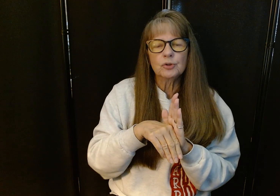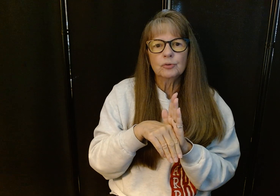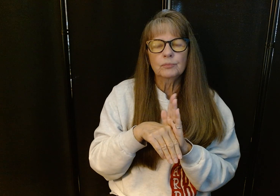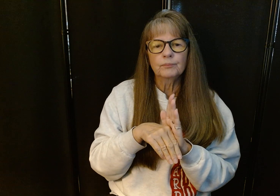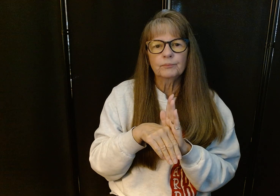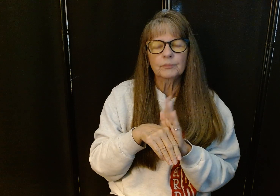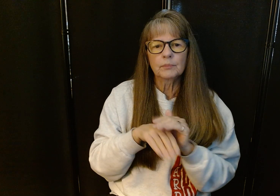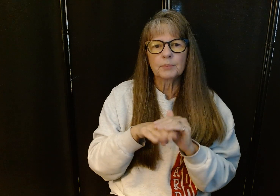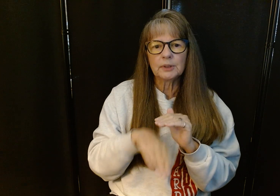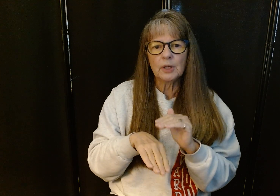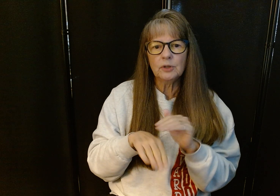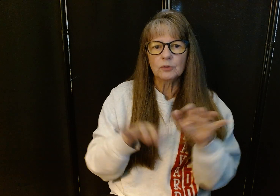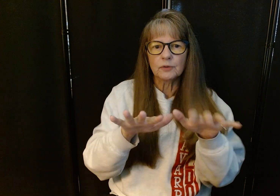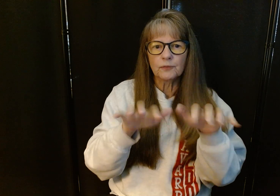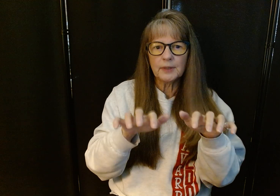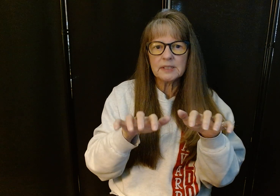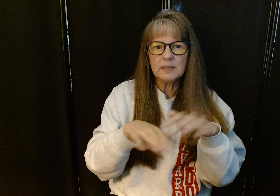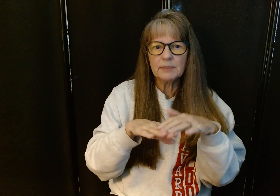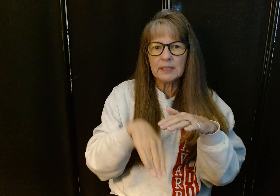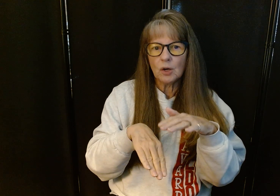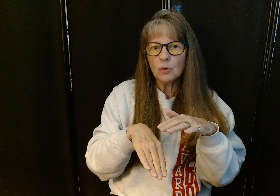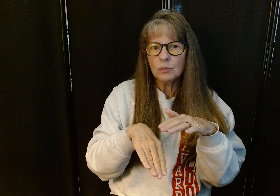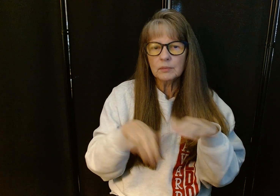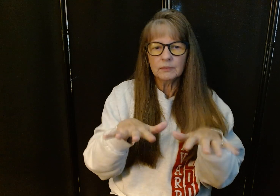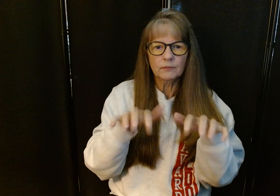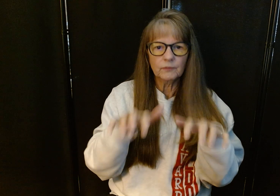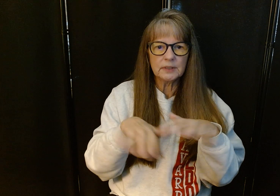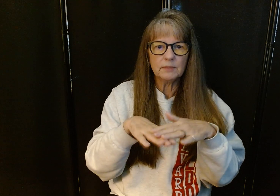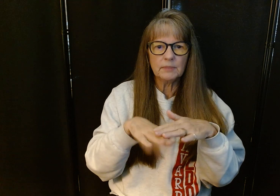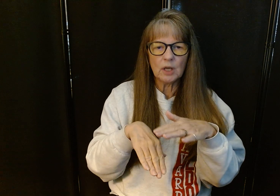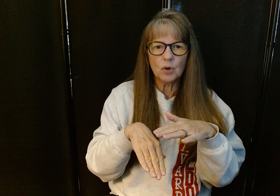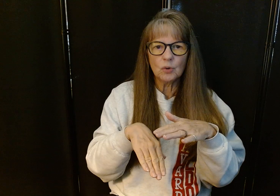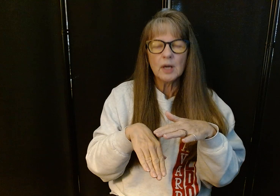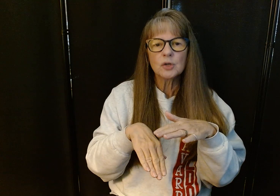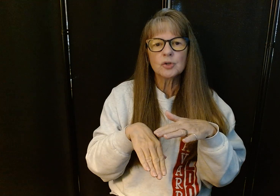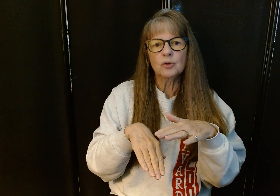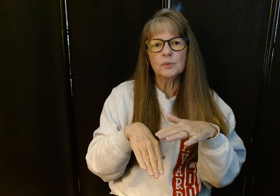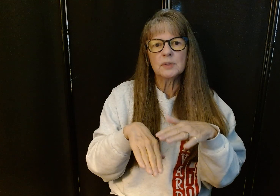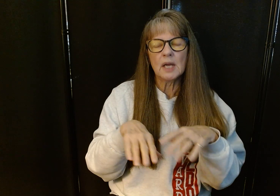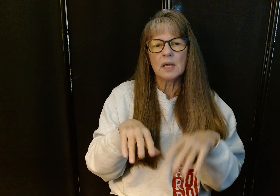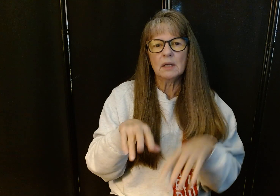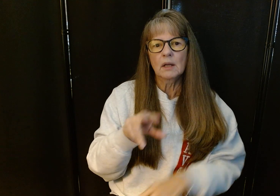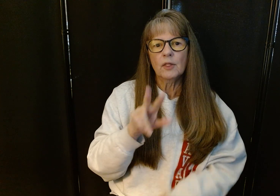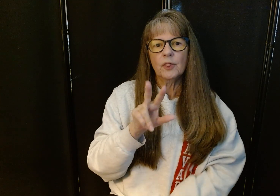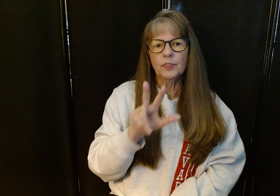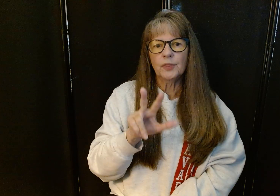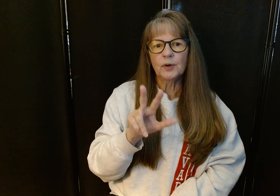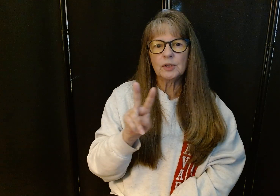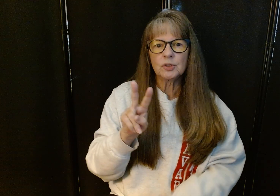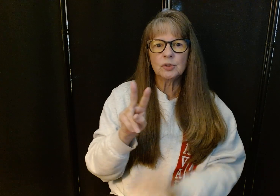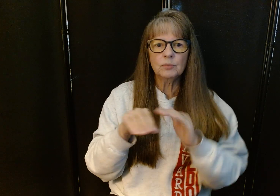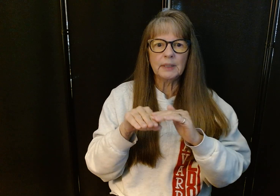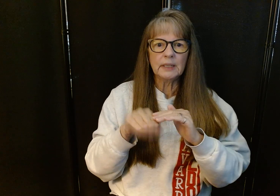to below, to freezing below. Freezing below. So you would say 32